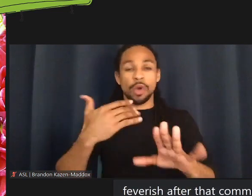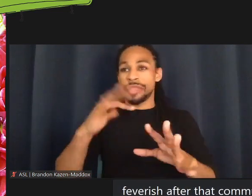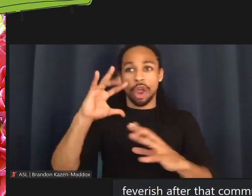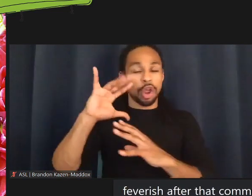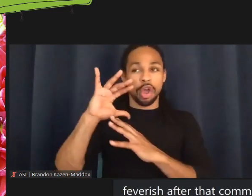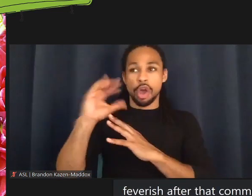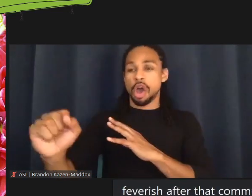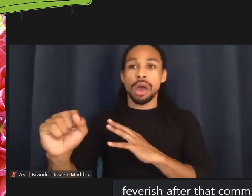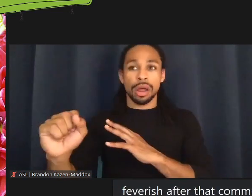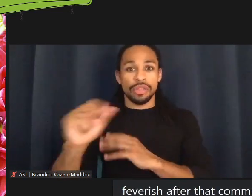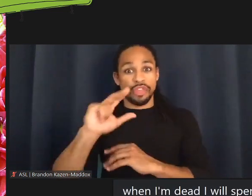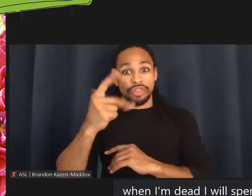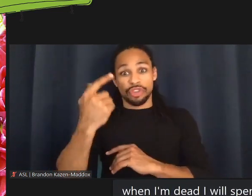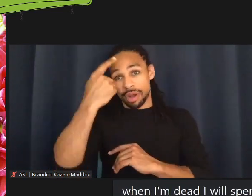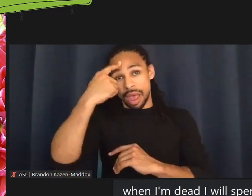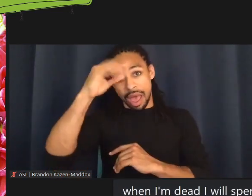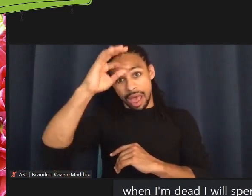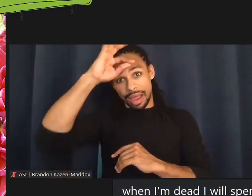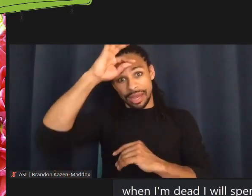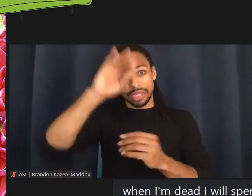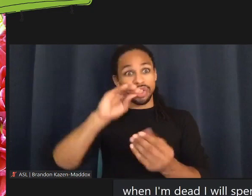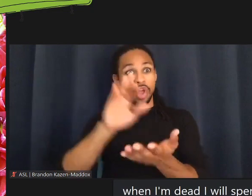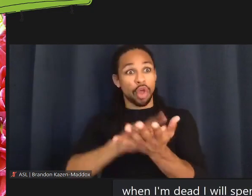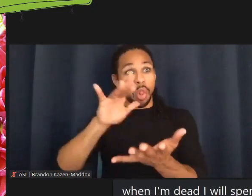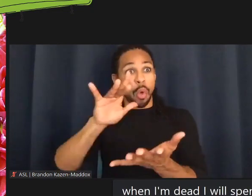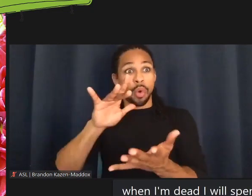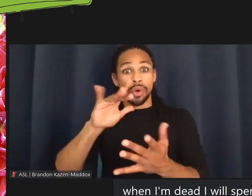Doors open, soup's on.